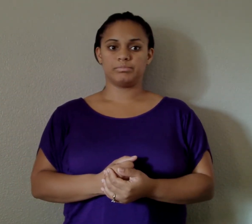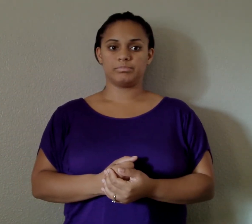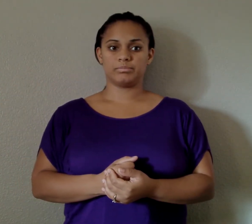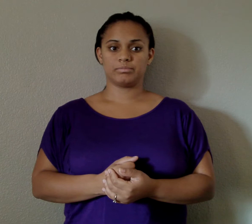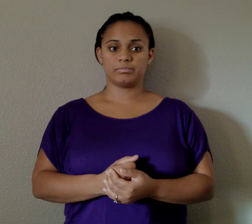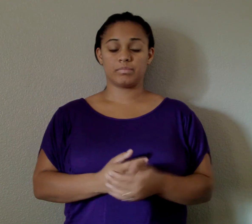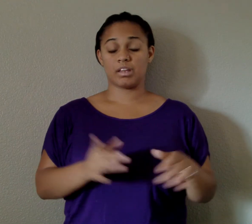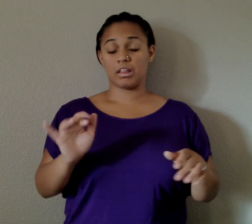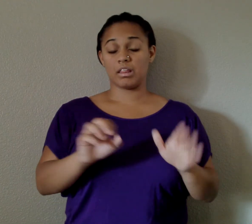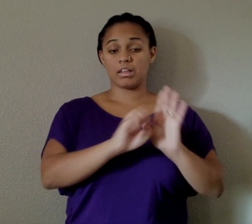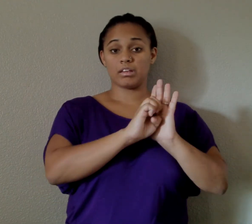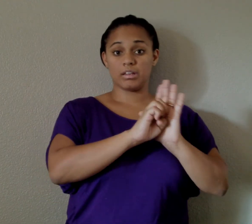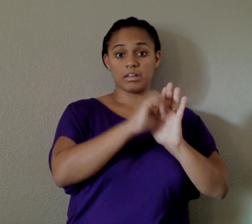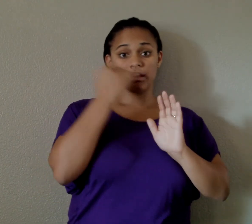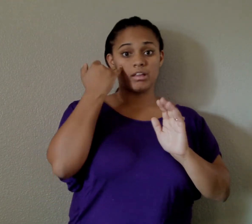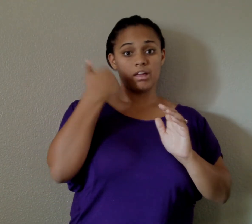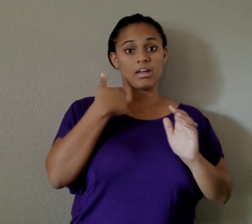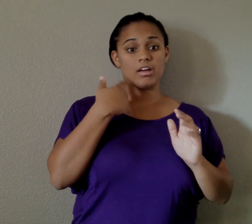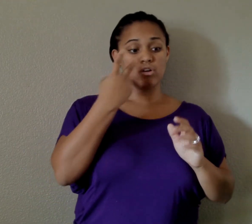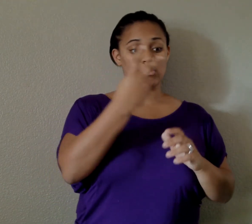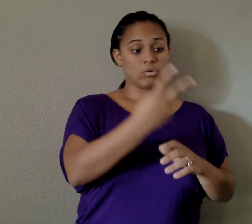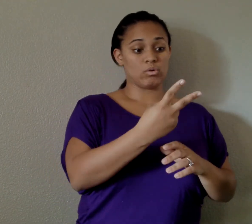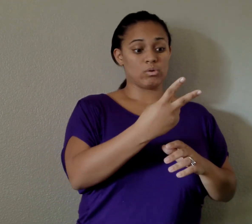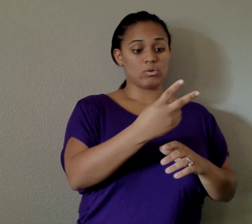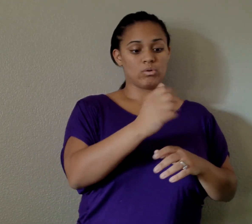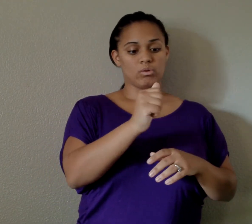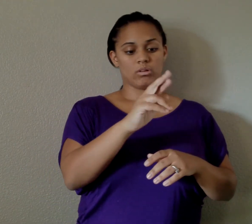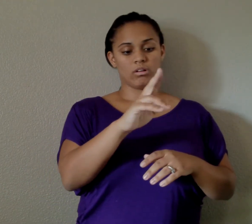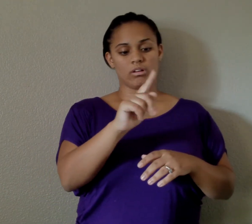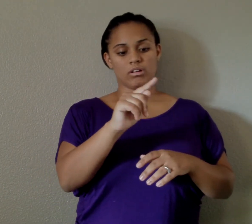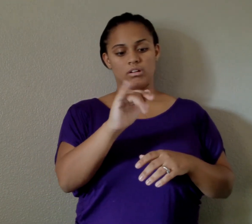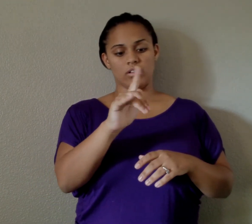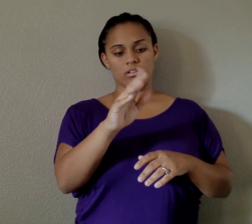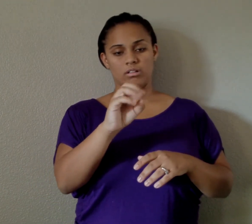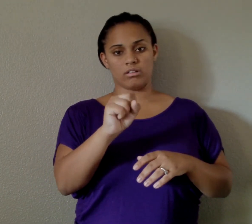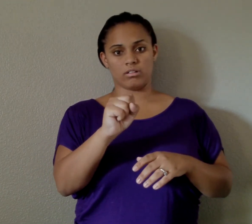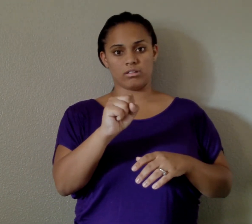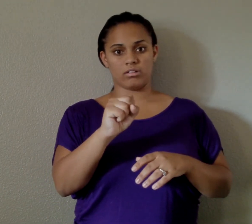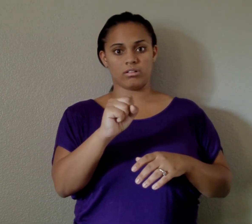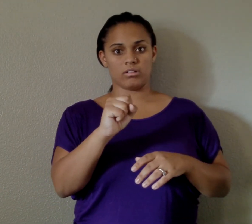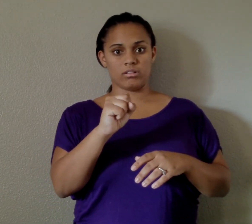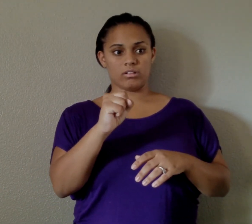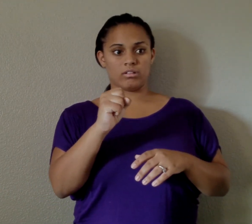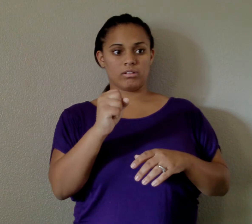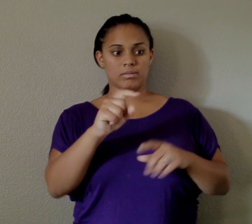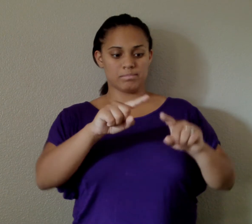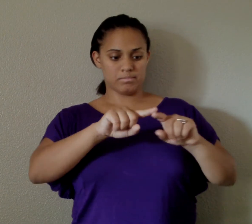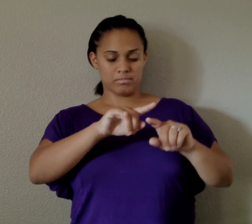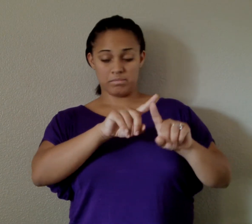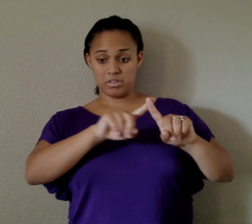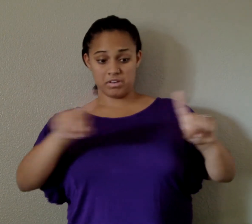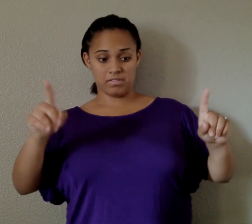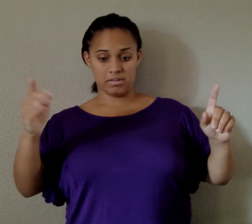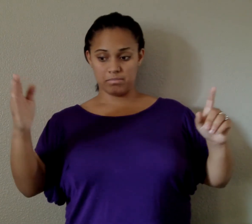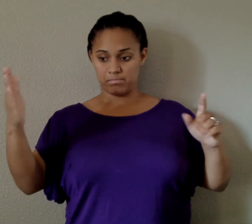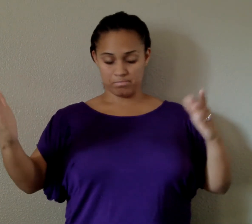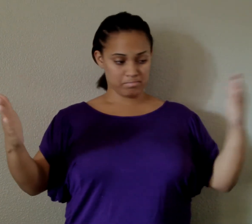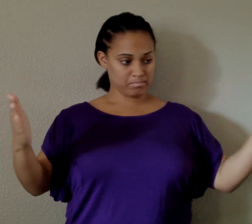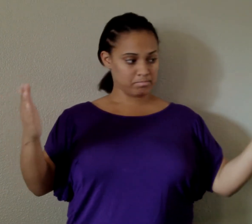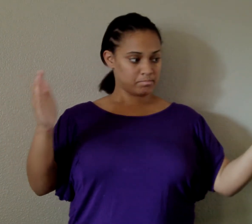smoking cessation programs, and you find out that, wow, the patch keeps coming up again and again, well, maybe that should be a heading in your report, and